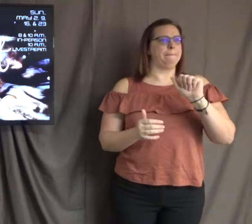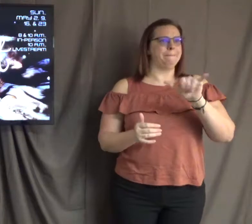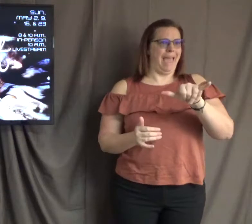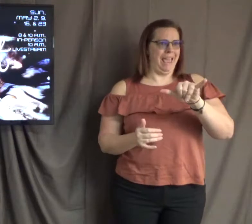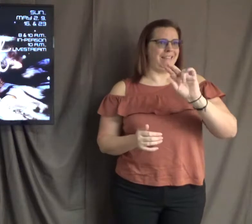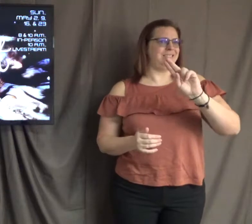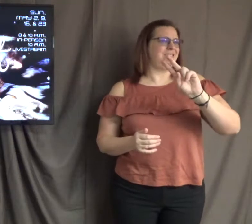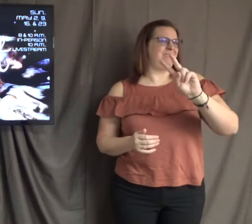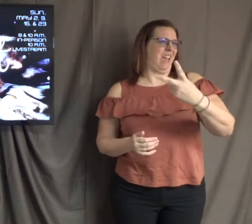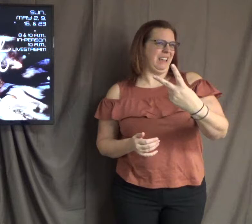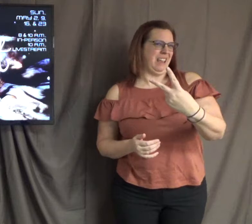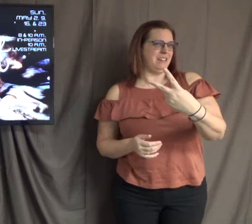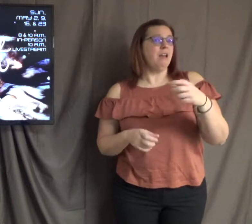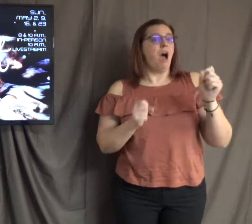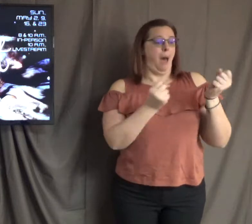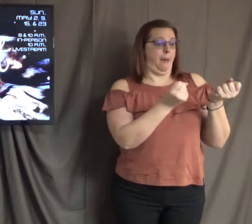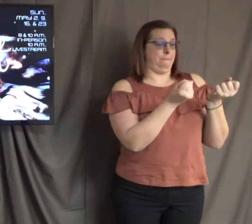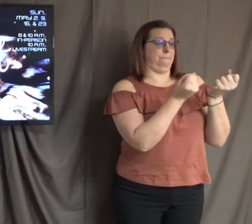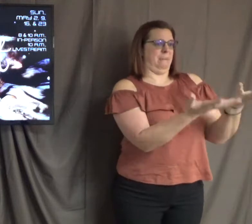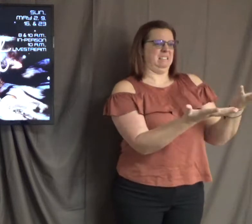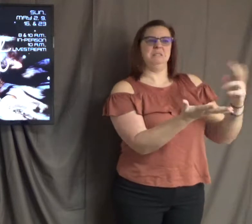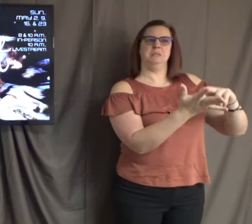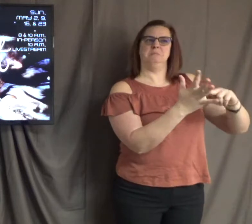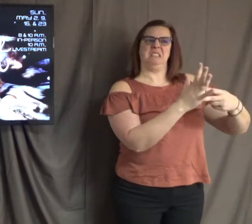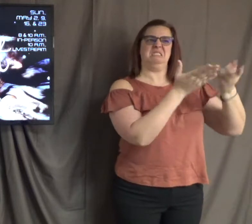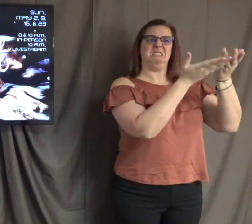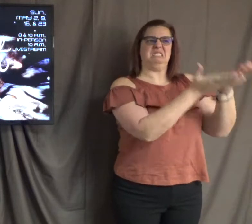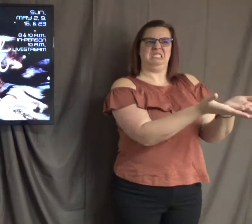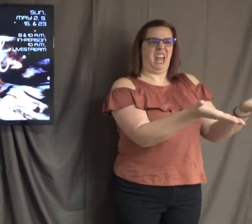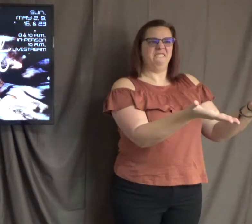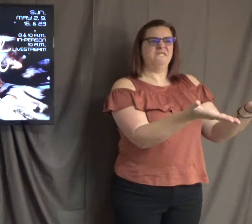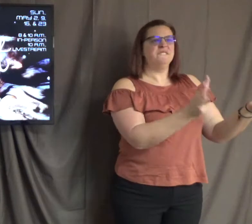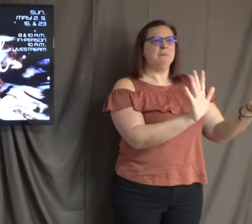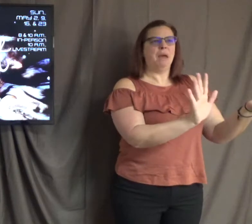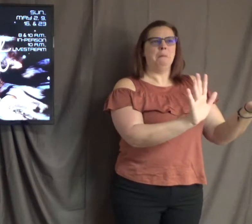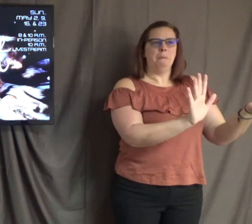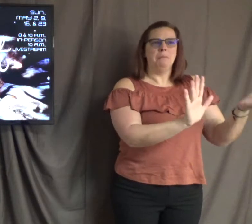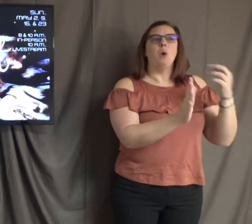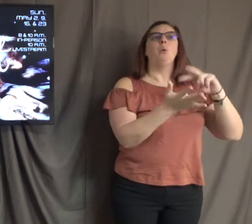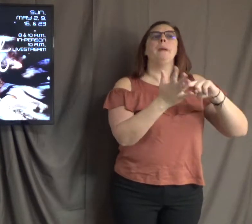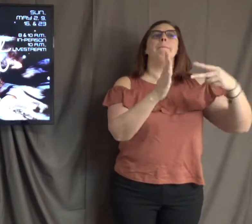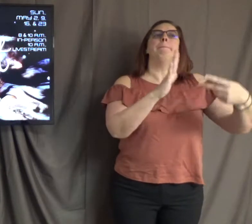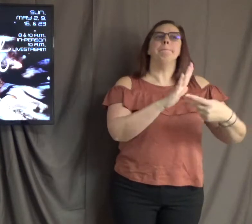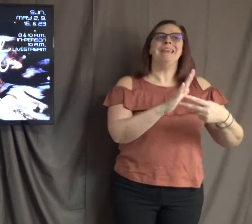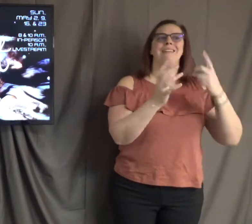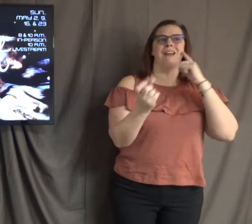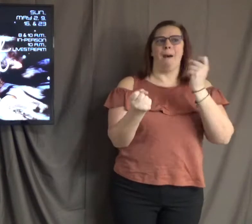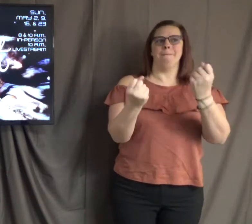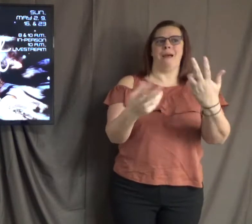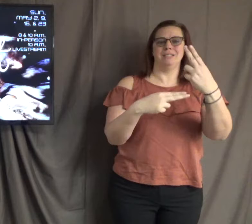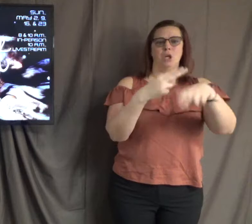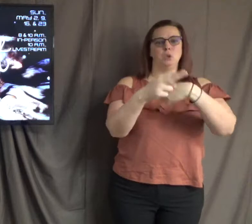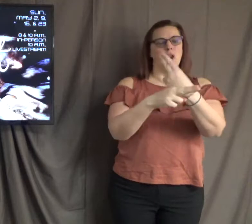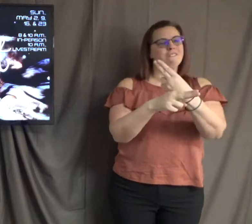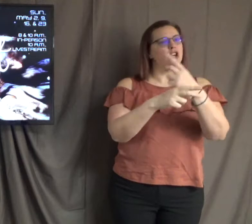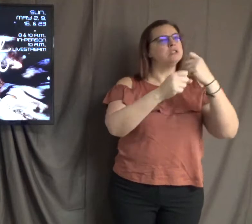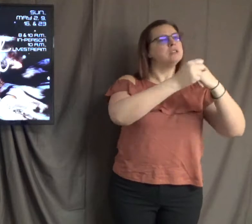can be about stuff, but we believe that this abundant universe contains building blocks such